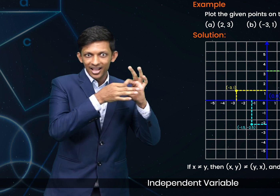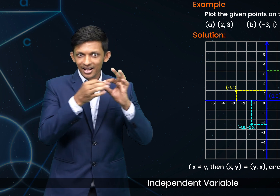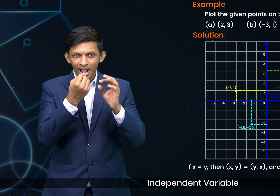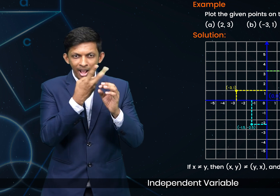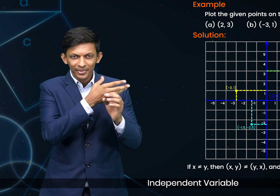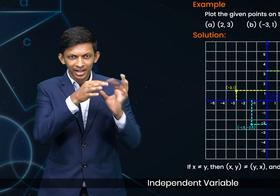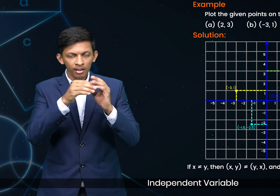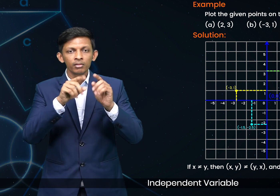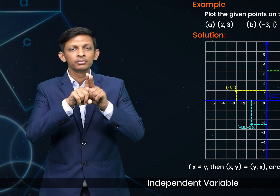Independent variable.